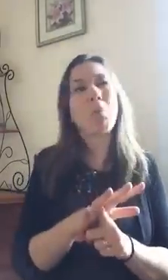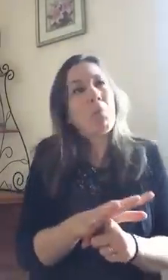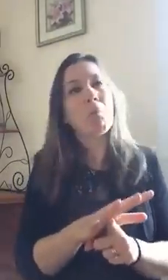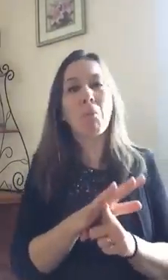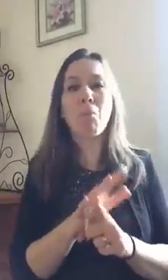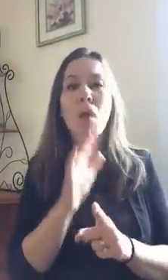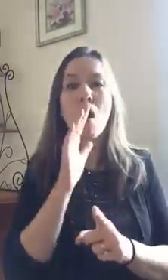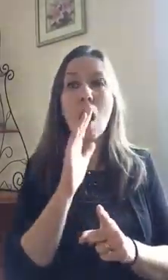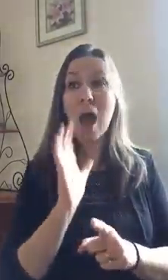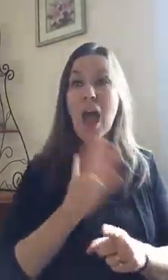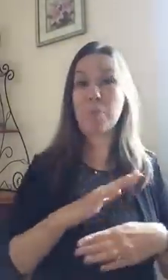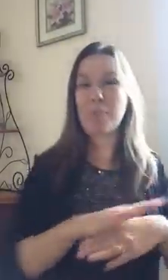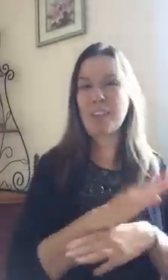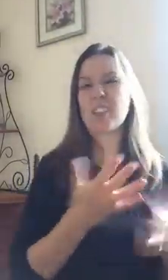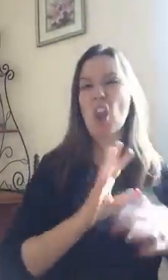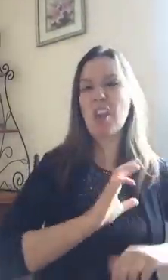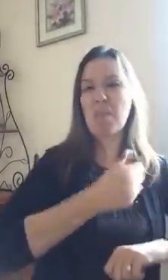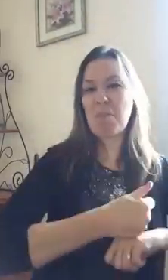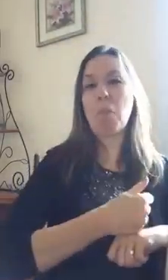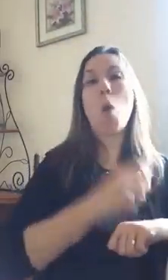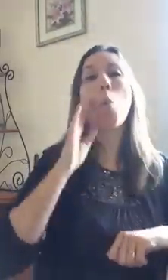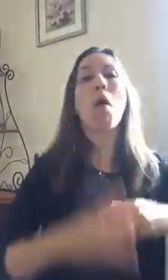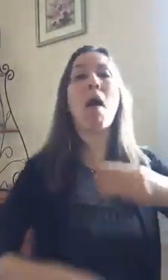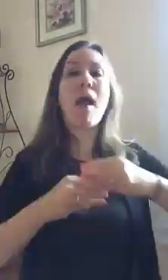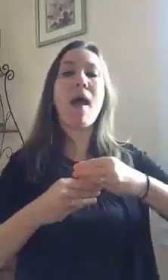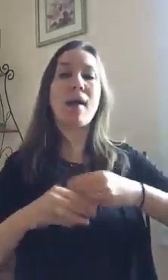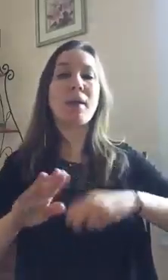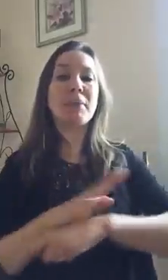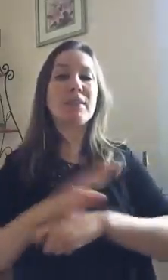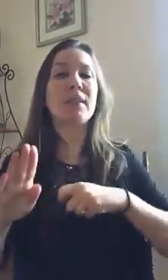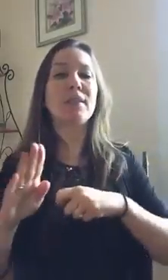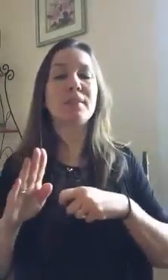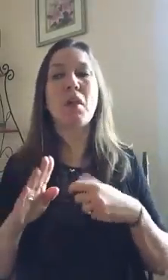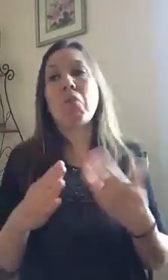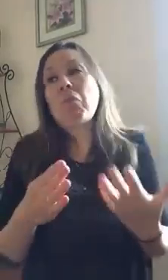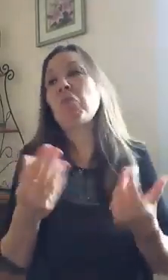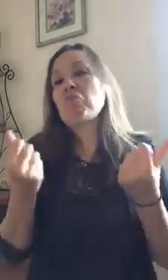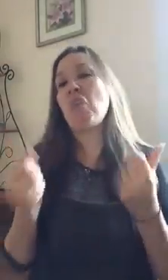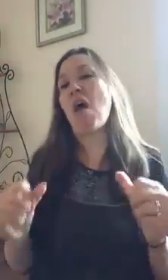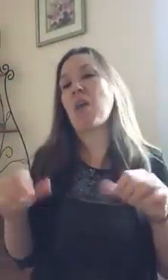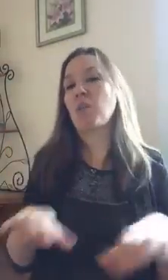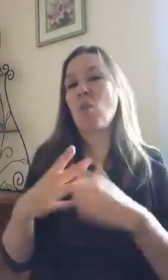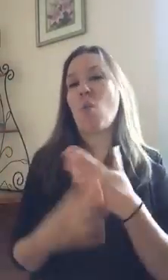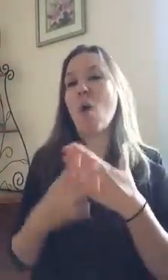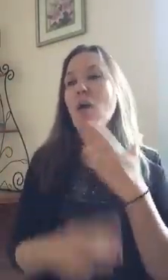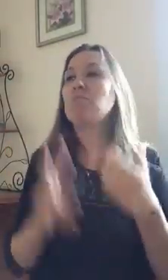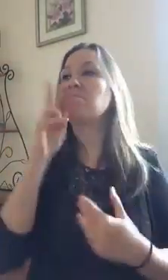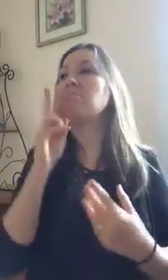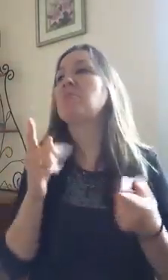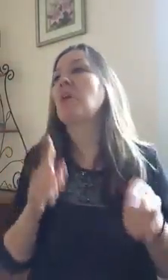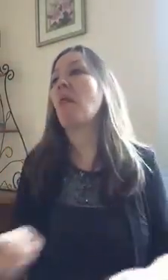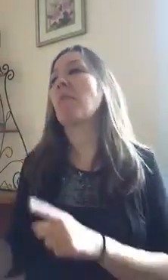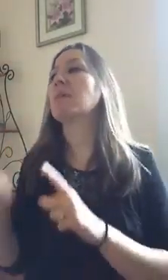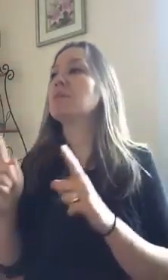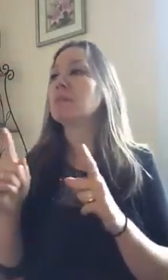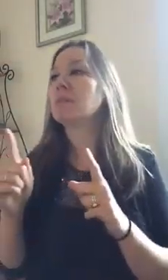going, we're going to have a little side-on business, and we're just going to kind of do what we can and make these essential oils for people. They